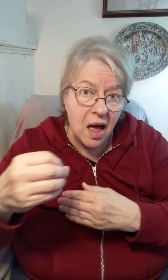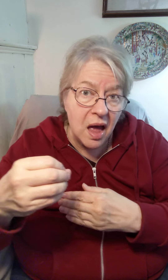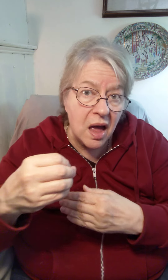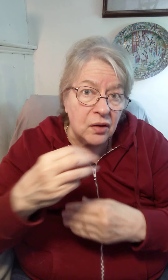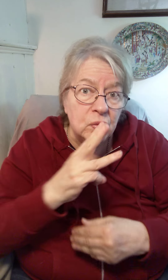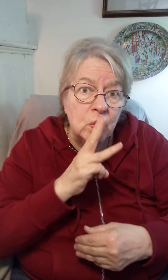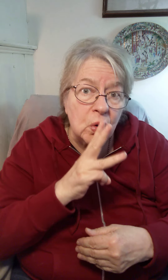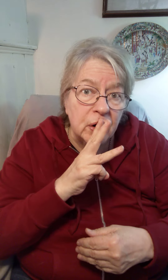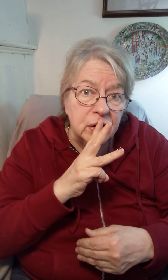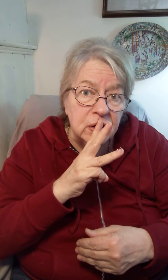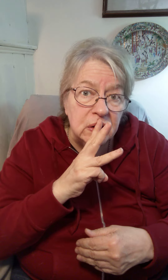and water?